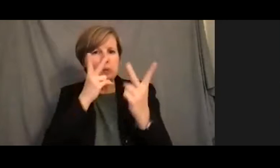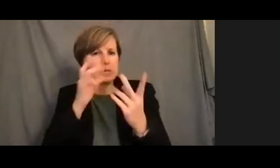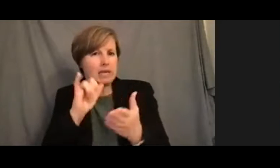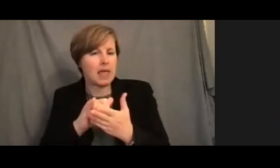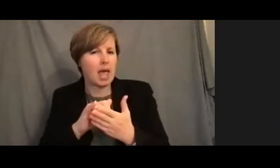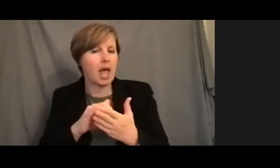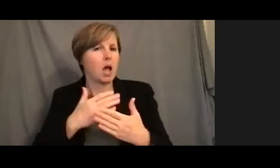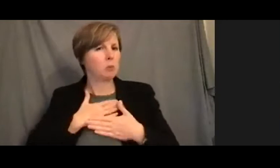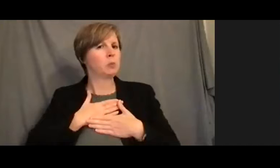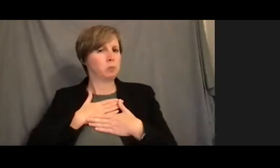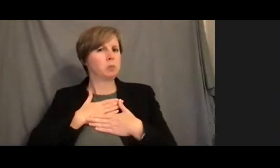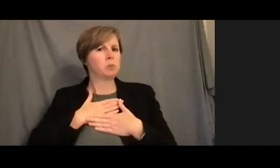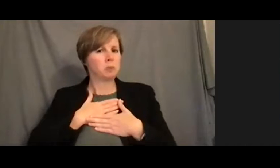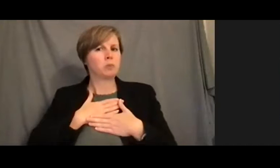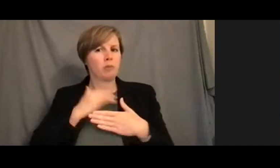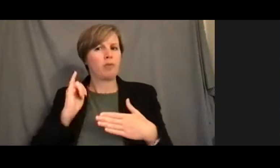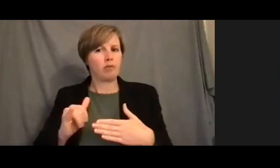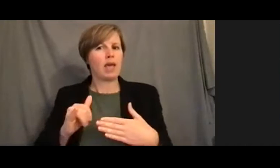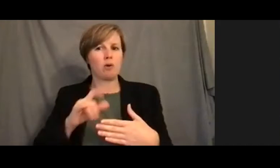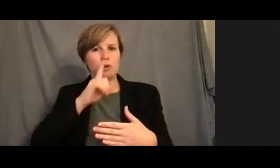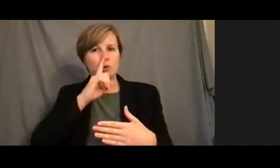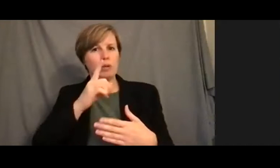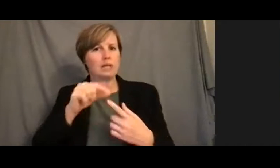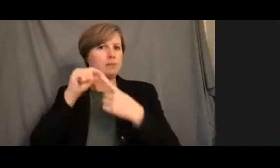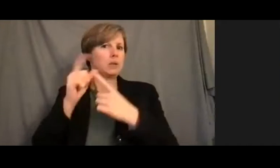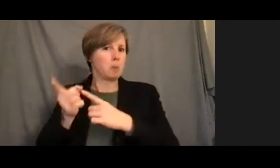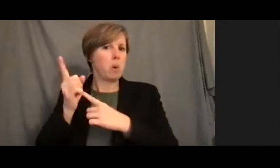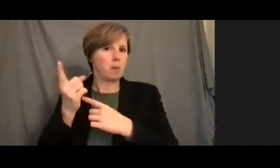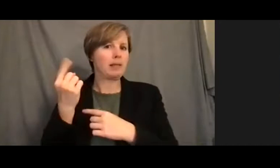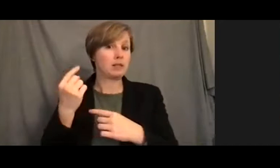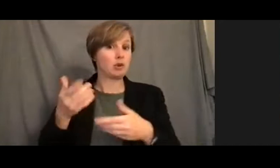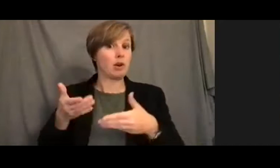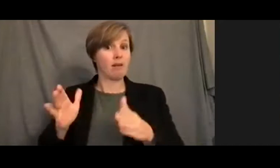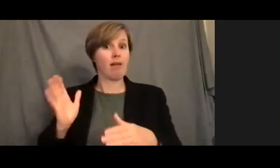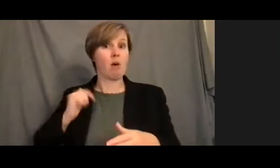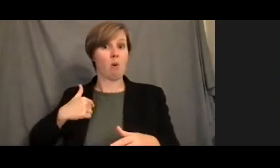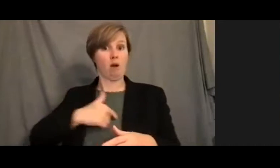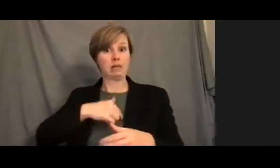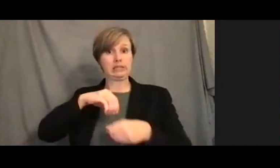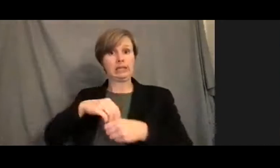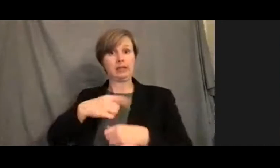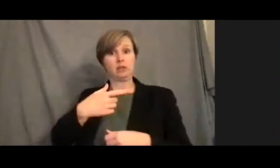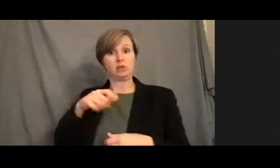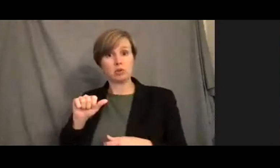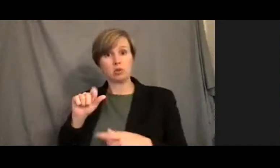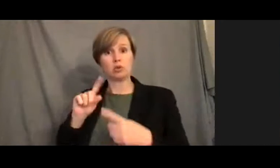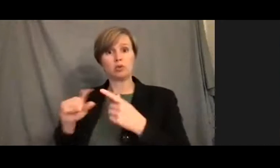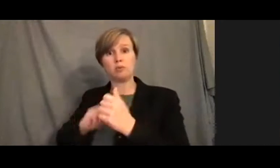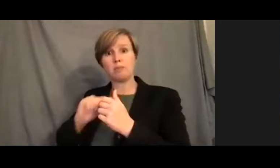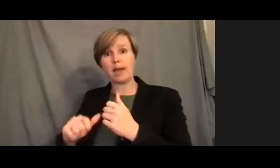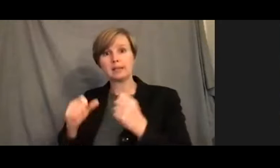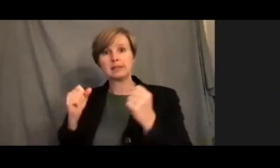That was a moment last year, and it led us in the General Assembly to pass a number